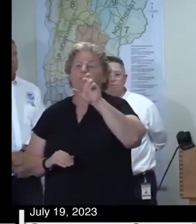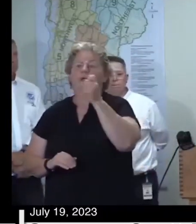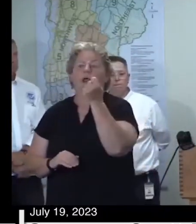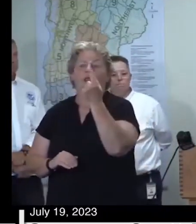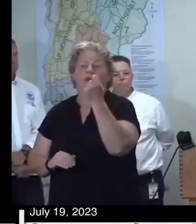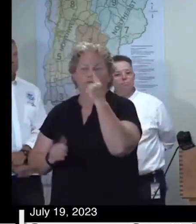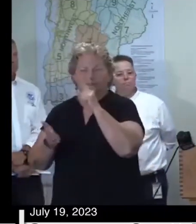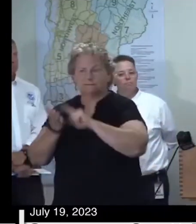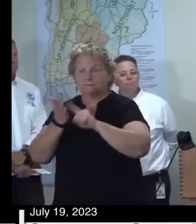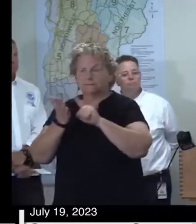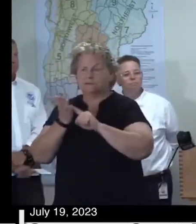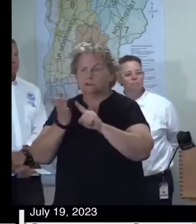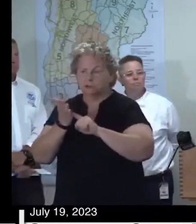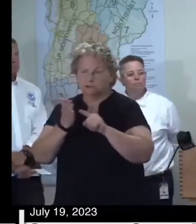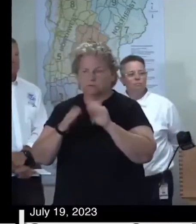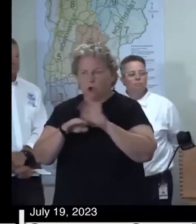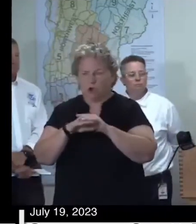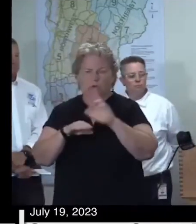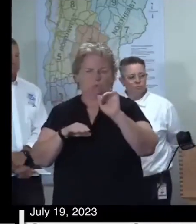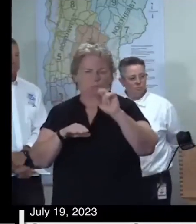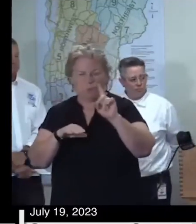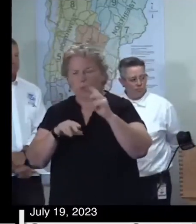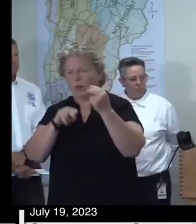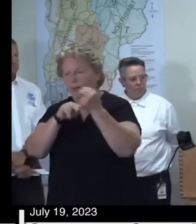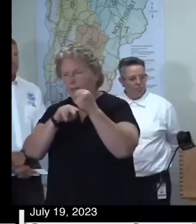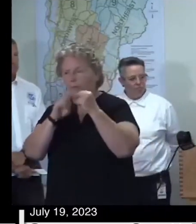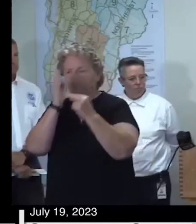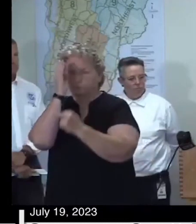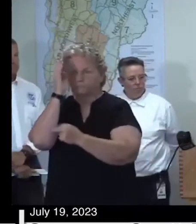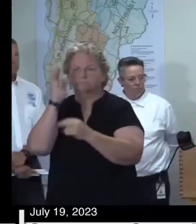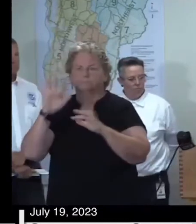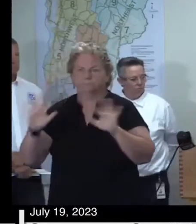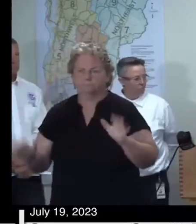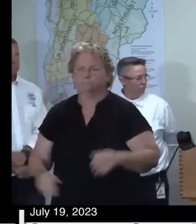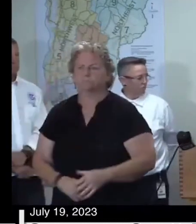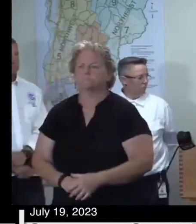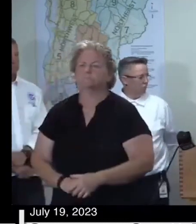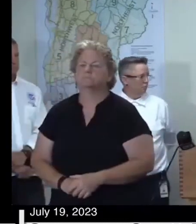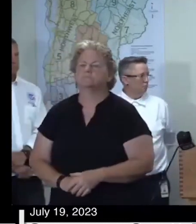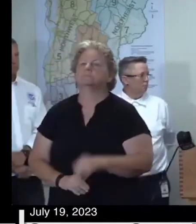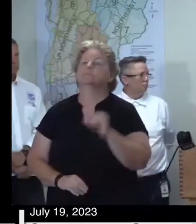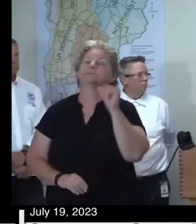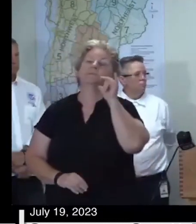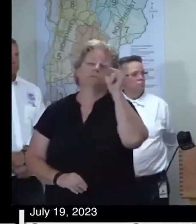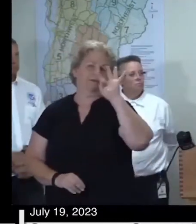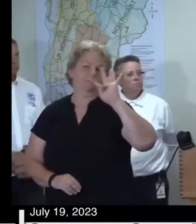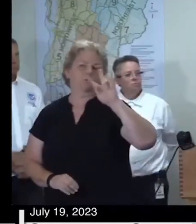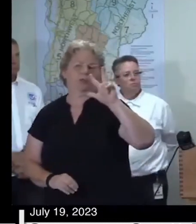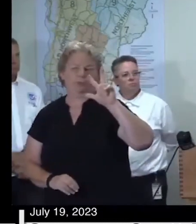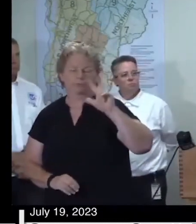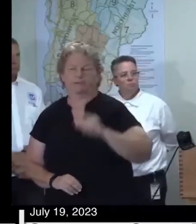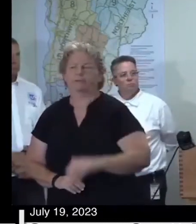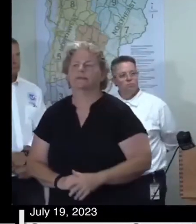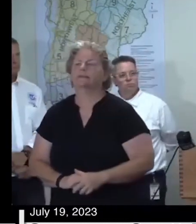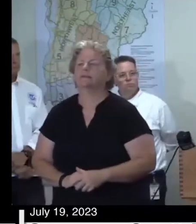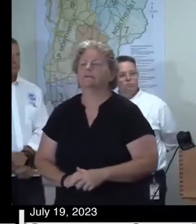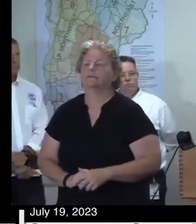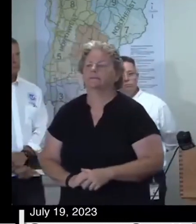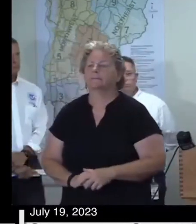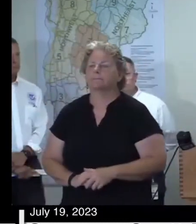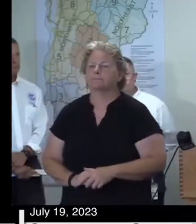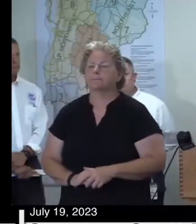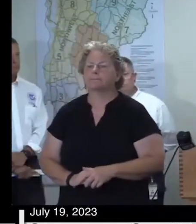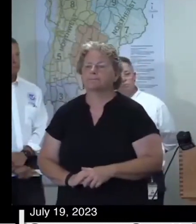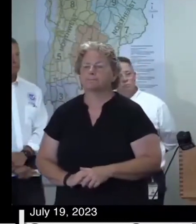having done 43 just yesterday. And lastly, 64 mile of rail remains closed,